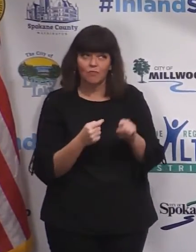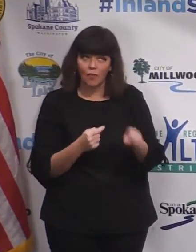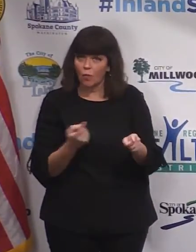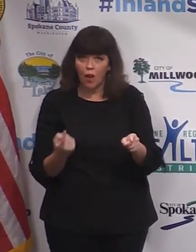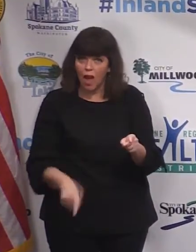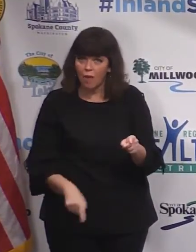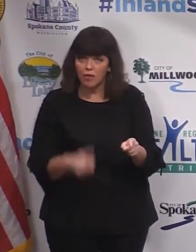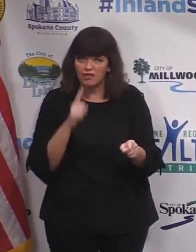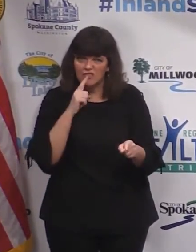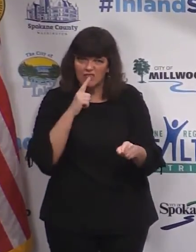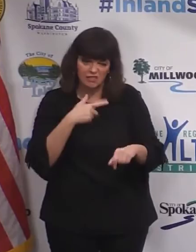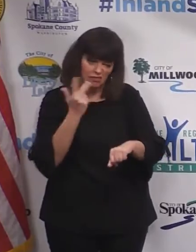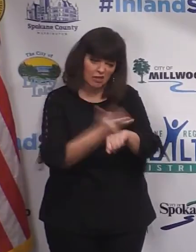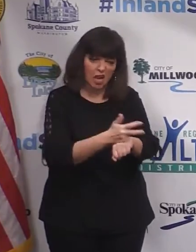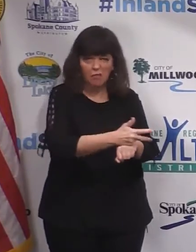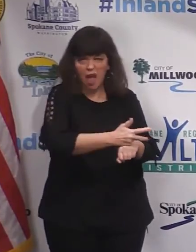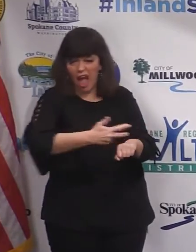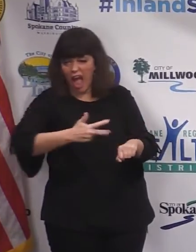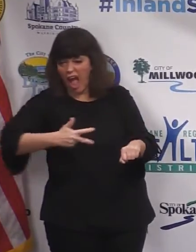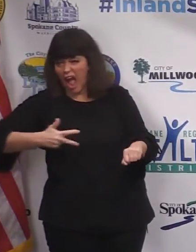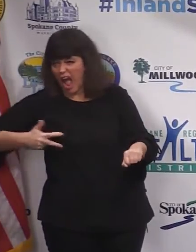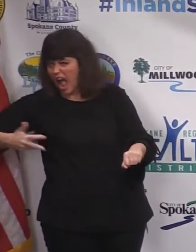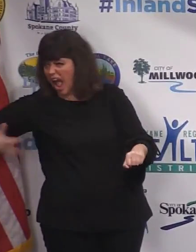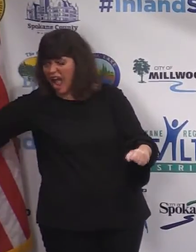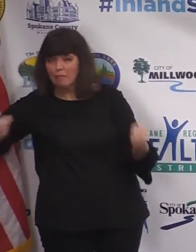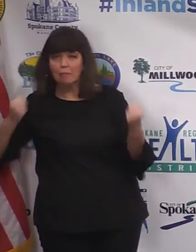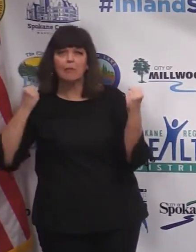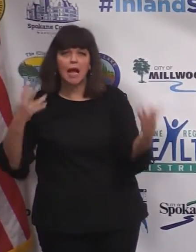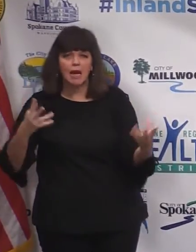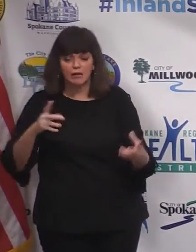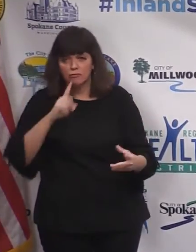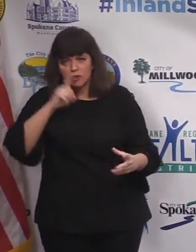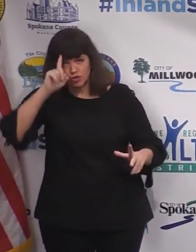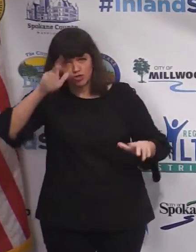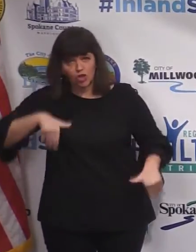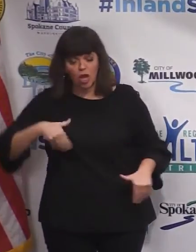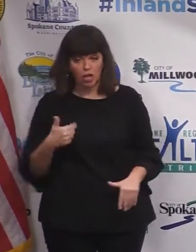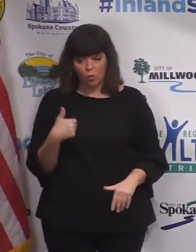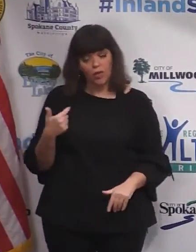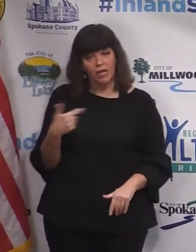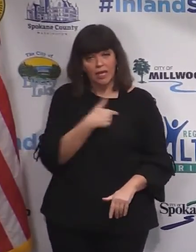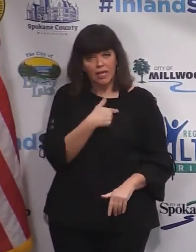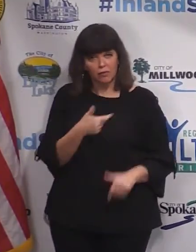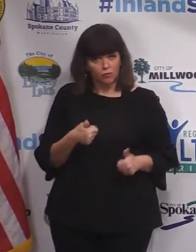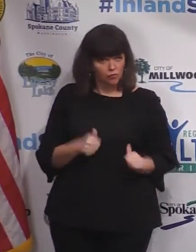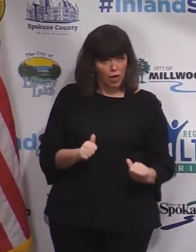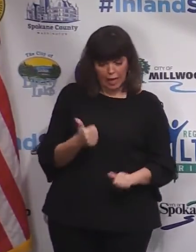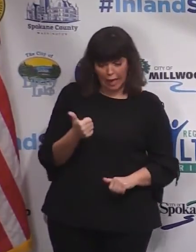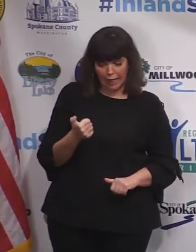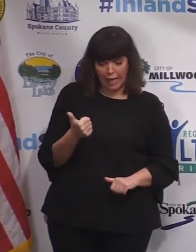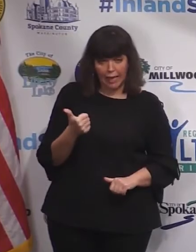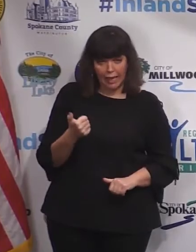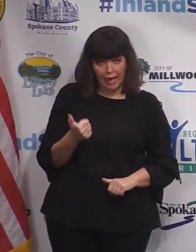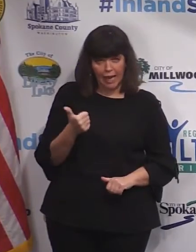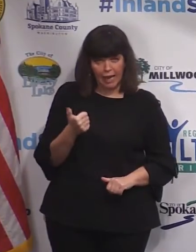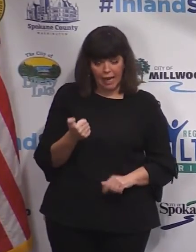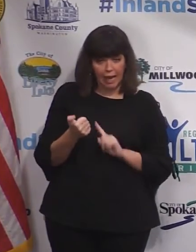sort of stunning to see that level of need. We were very glad to not run out of food and be able to serve as many as we